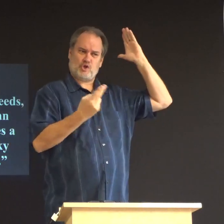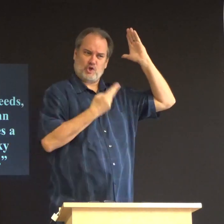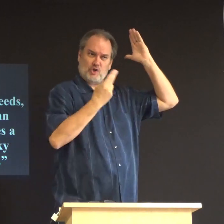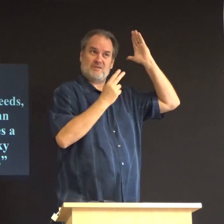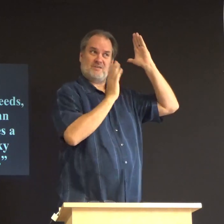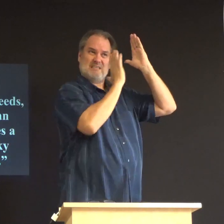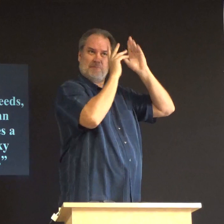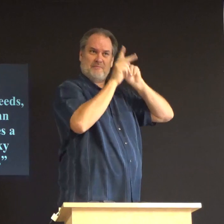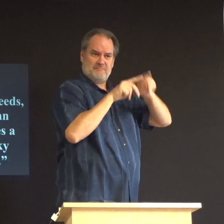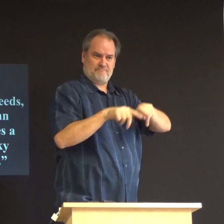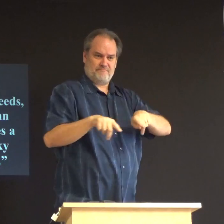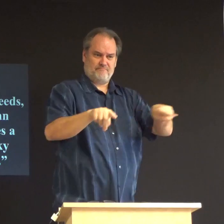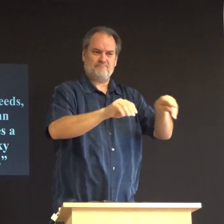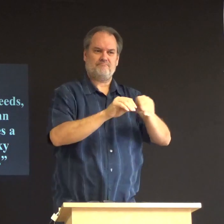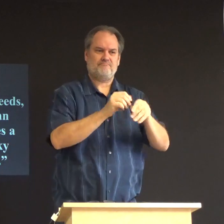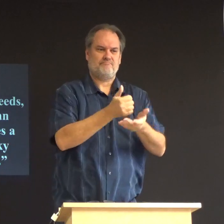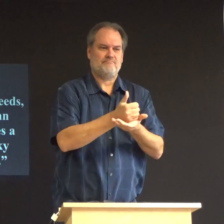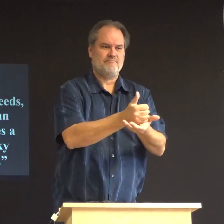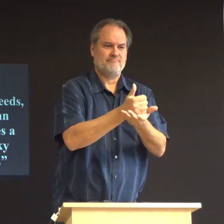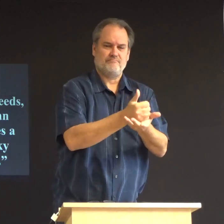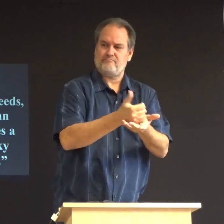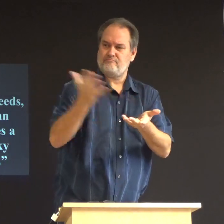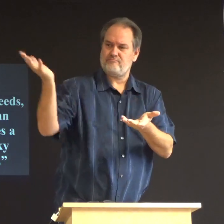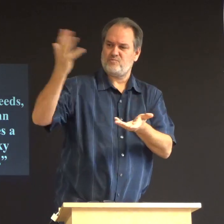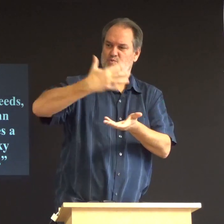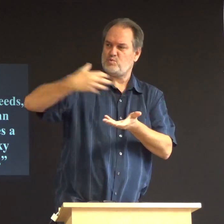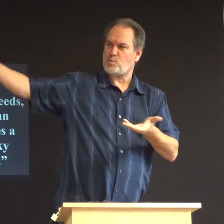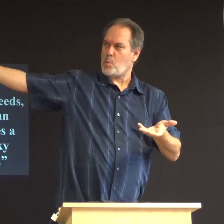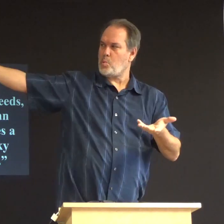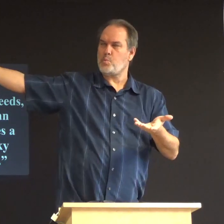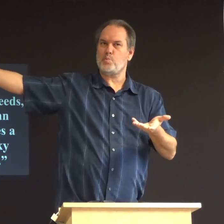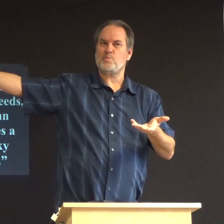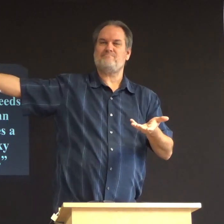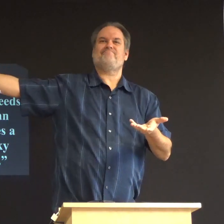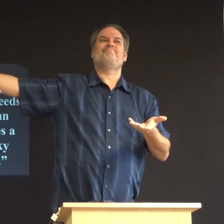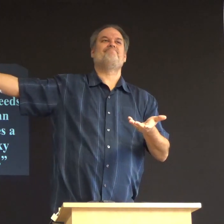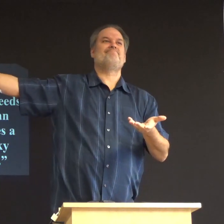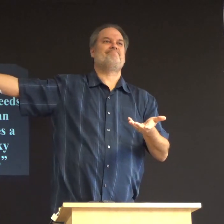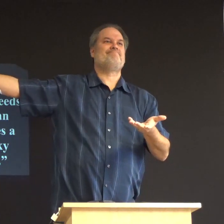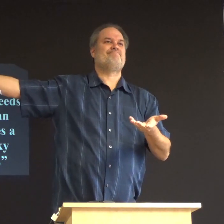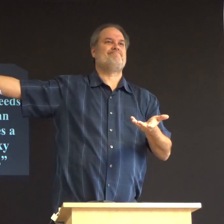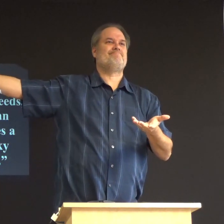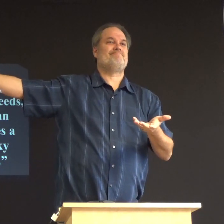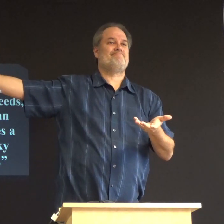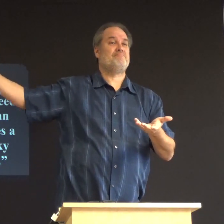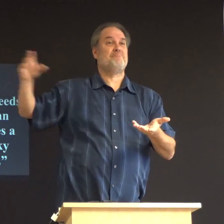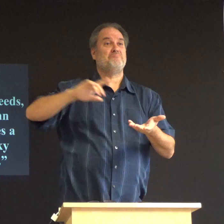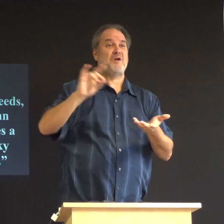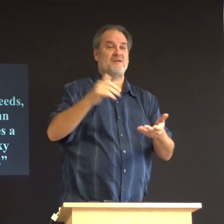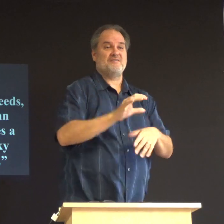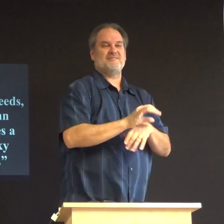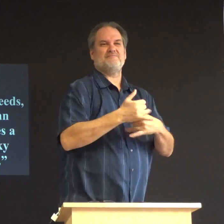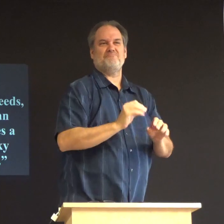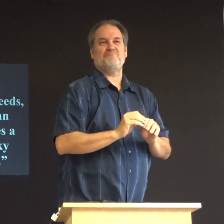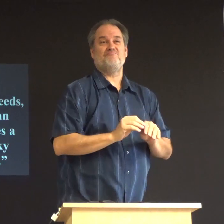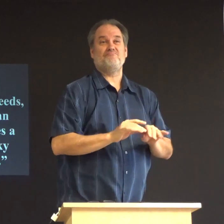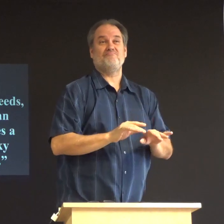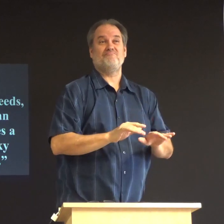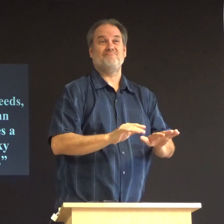can. And uses his people to help. The government has stolen that responsibility, right?